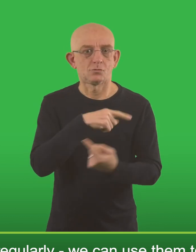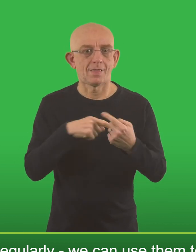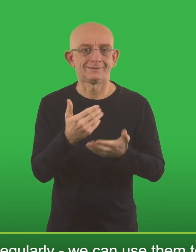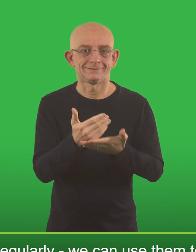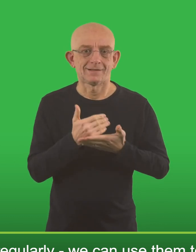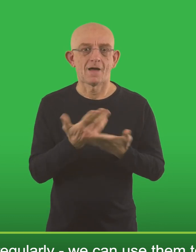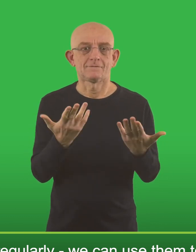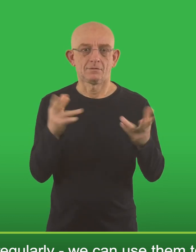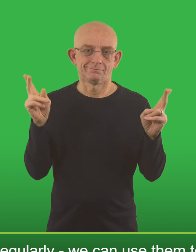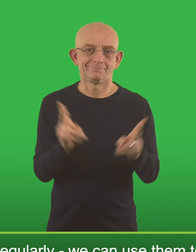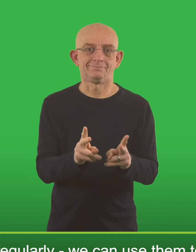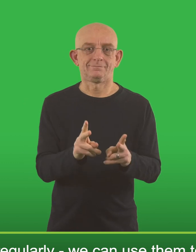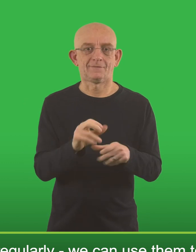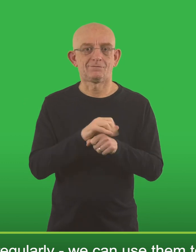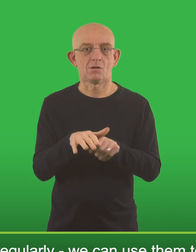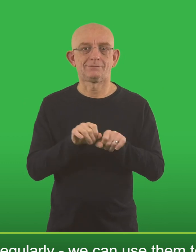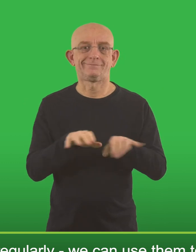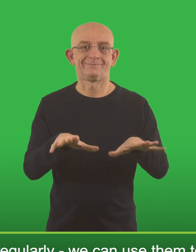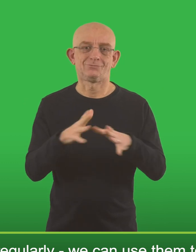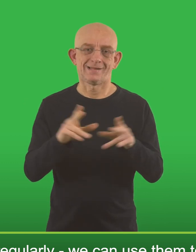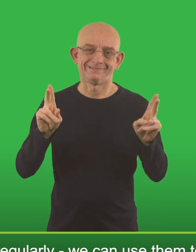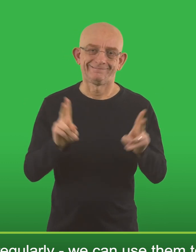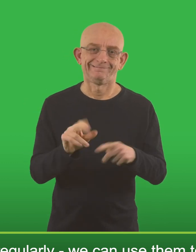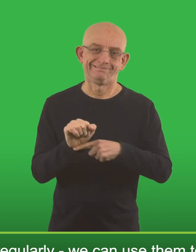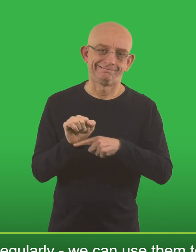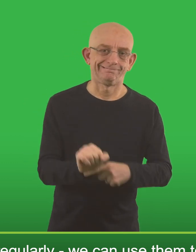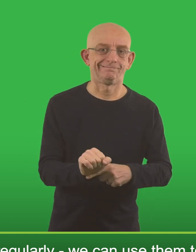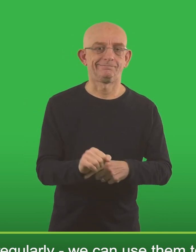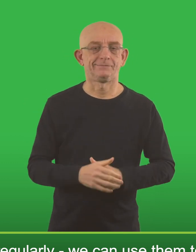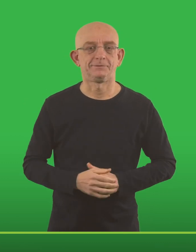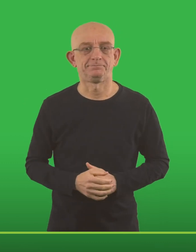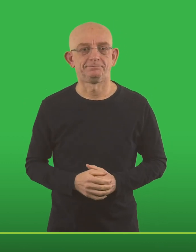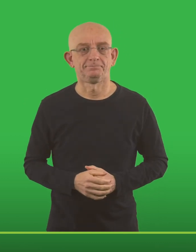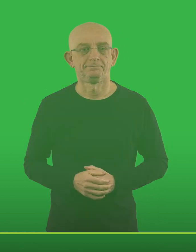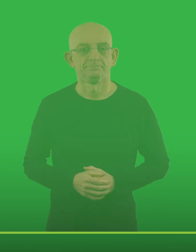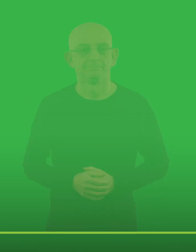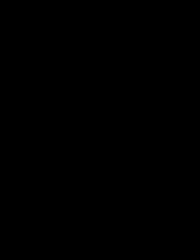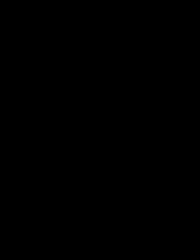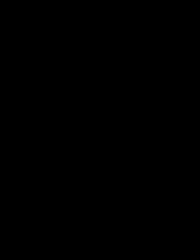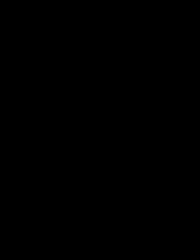to keep each other safe and to keep the level of the virus down to the minimum.